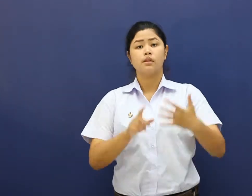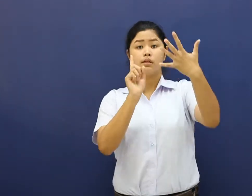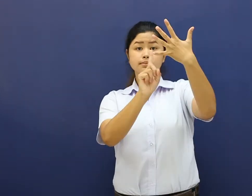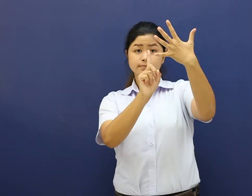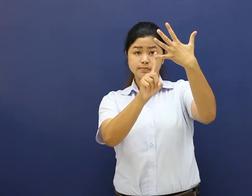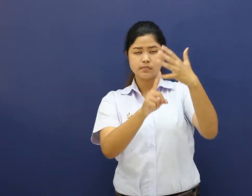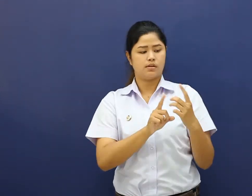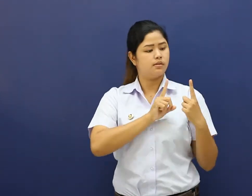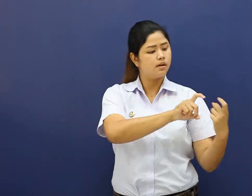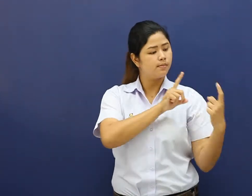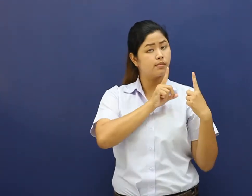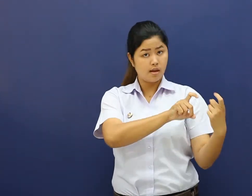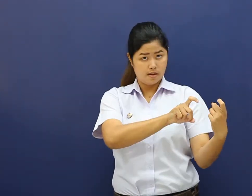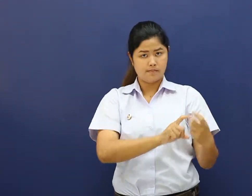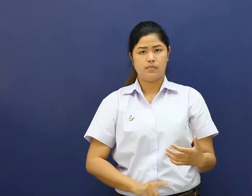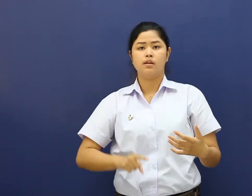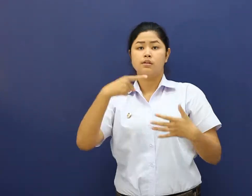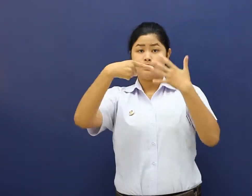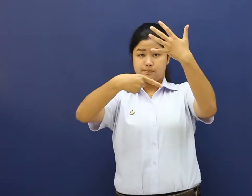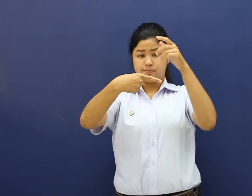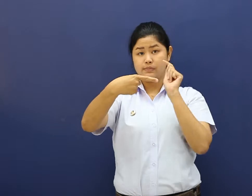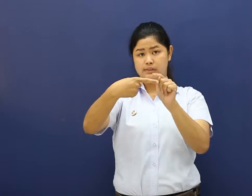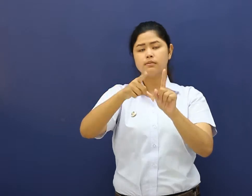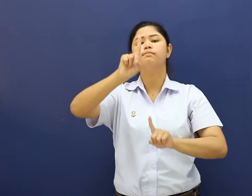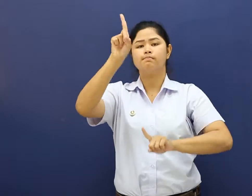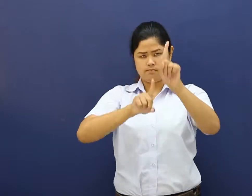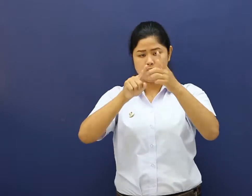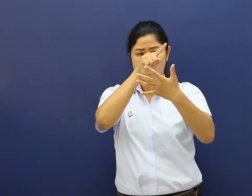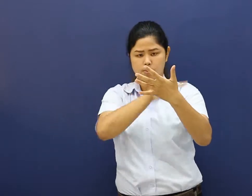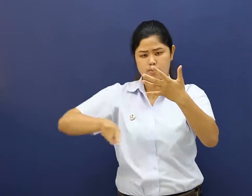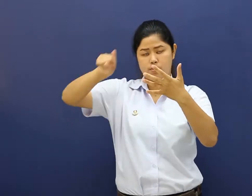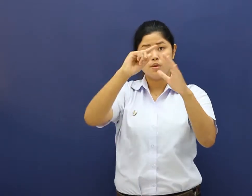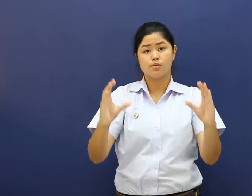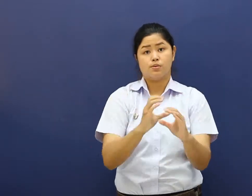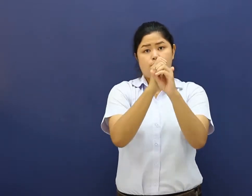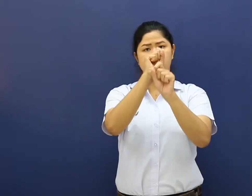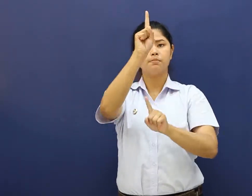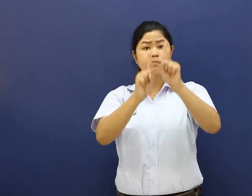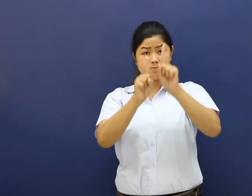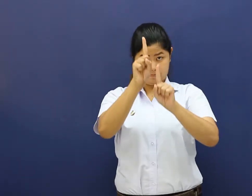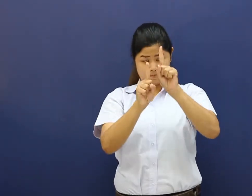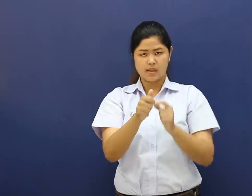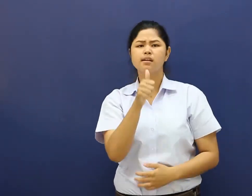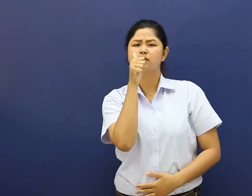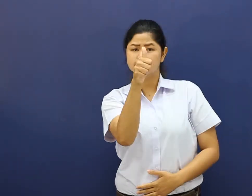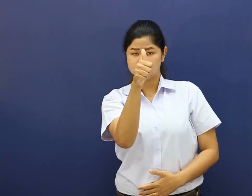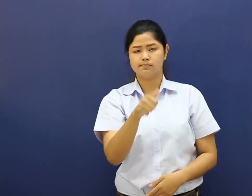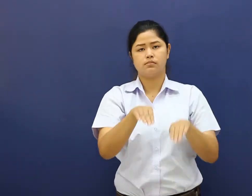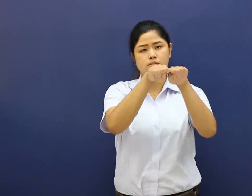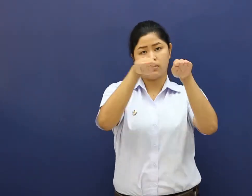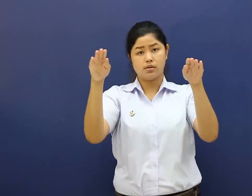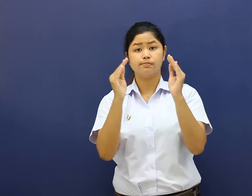the lesson, and assessment. The evaluation results showed